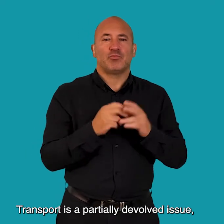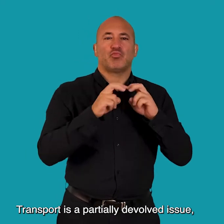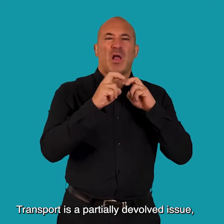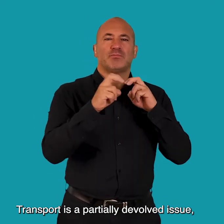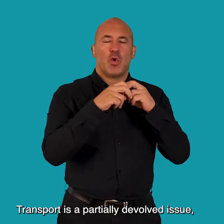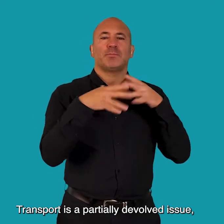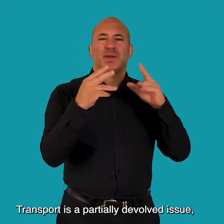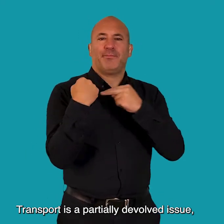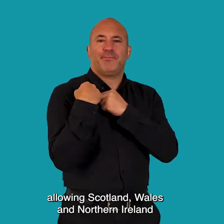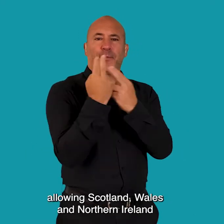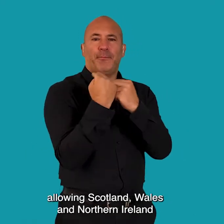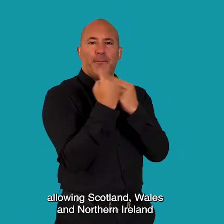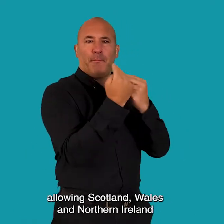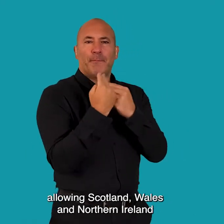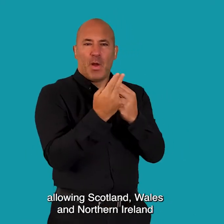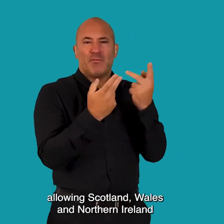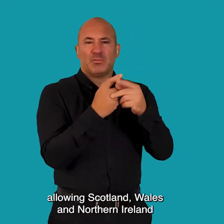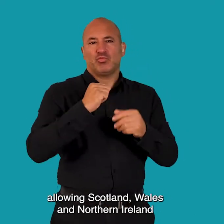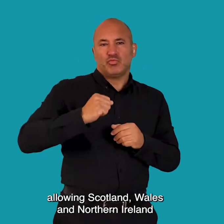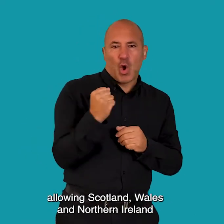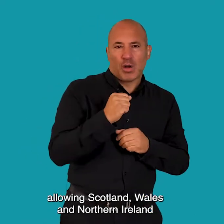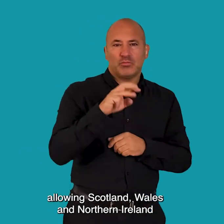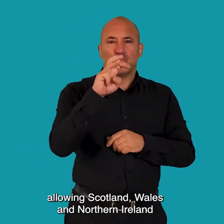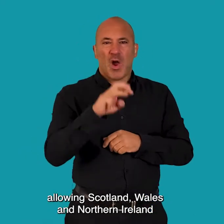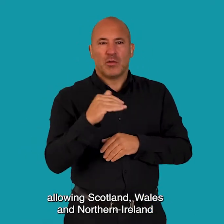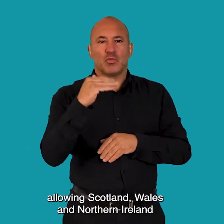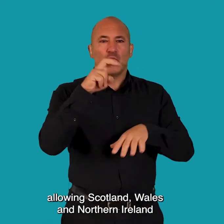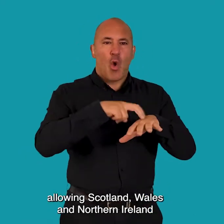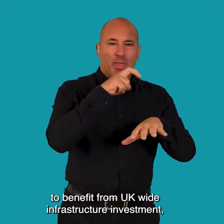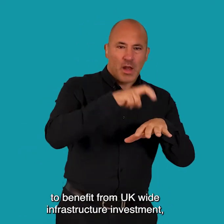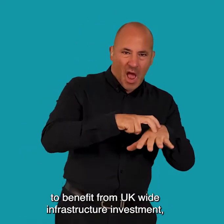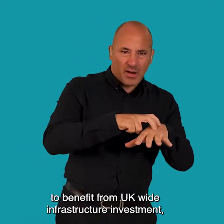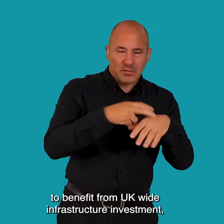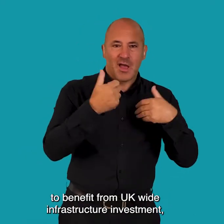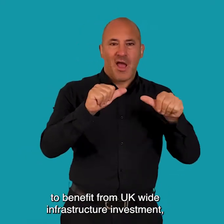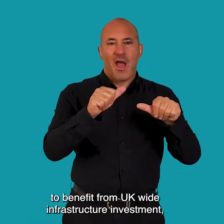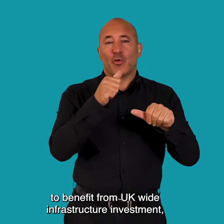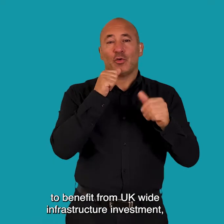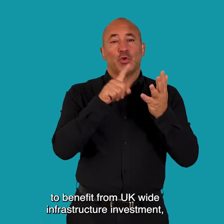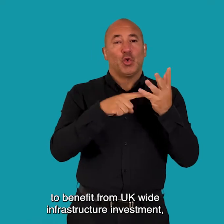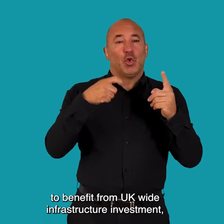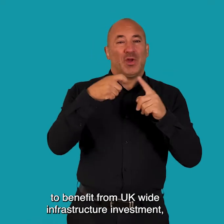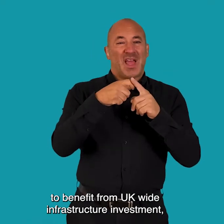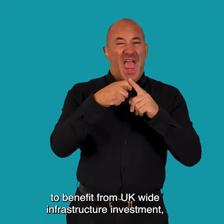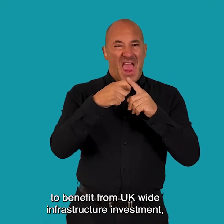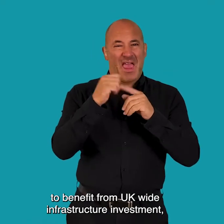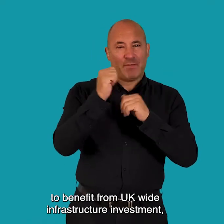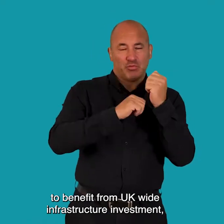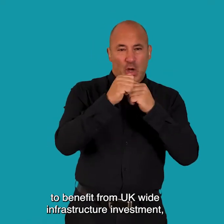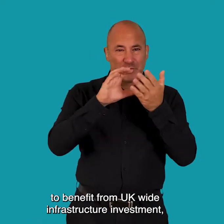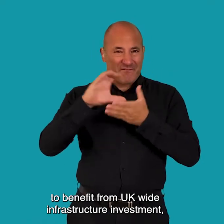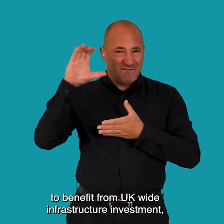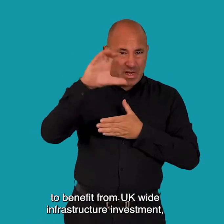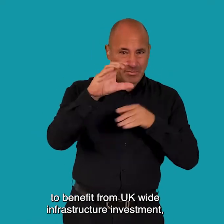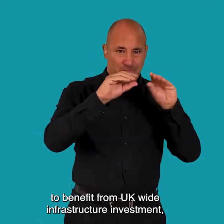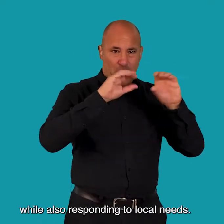devolved issue, allowing Scotland, Wales and Northern Ireland to benefit from UK-wide infrastructure investment, while